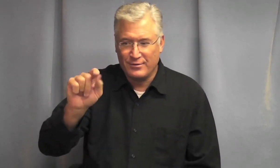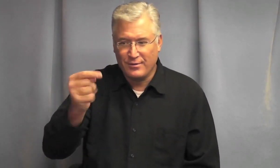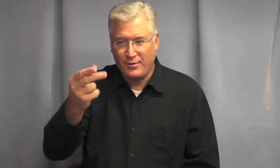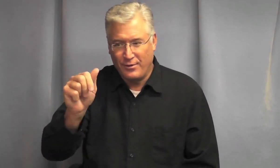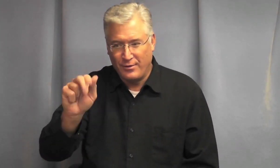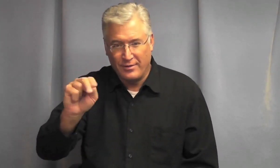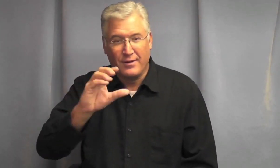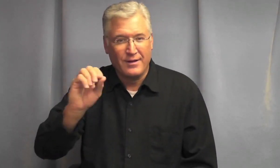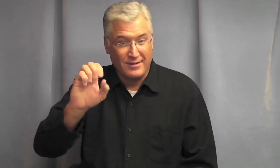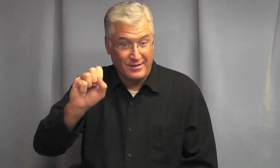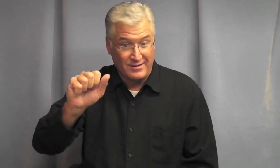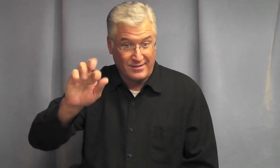descendants.